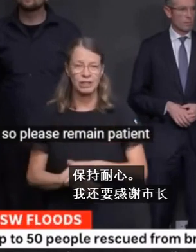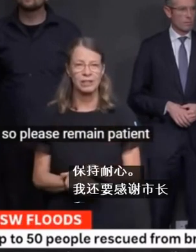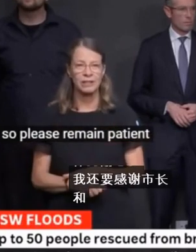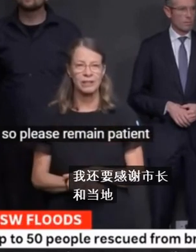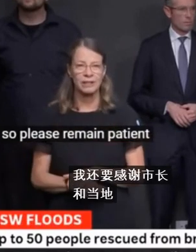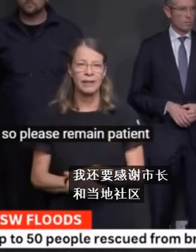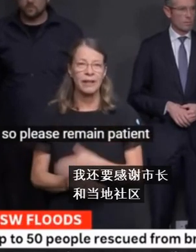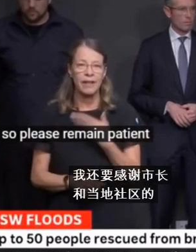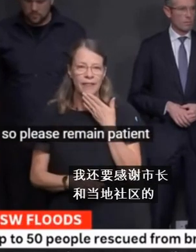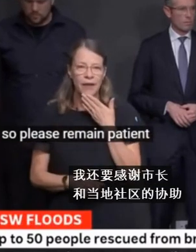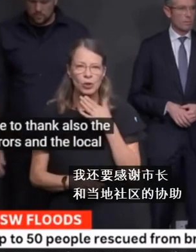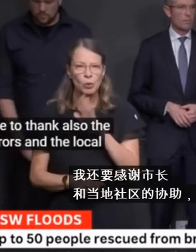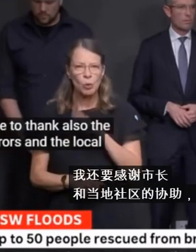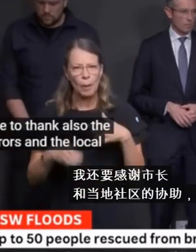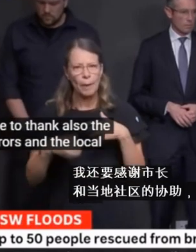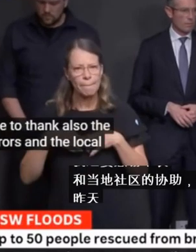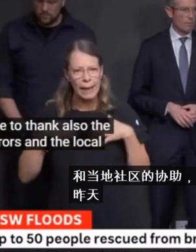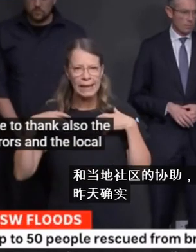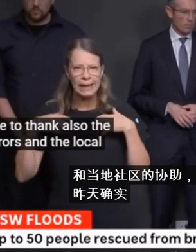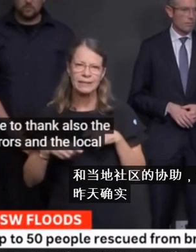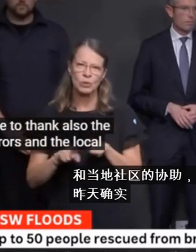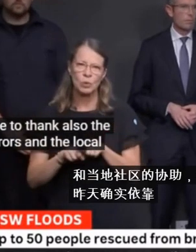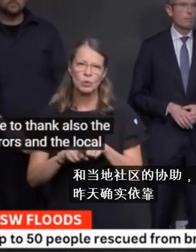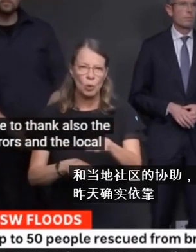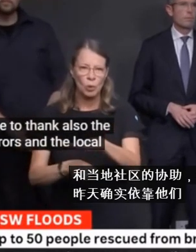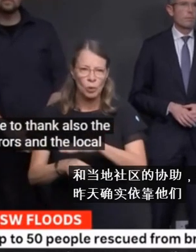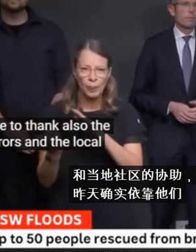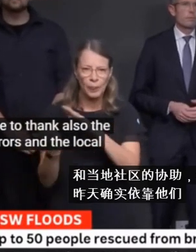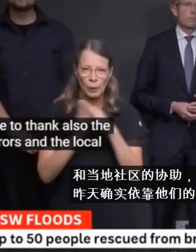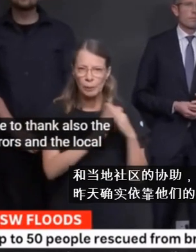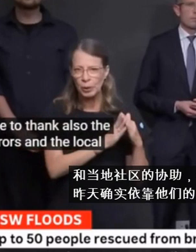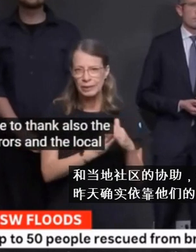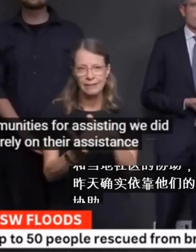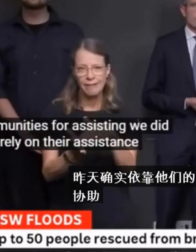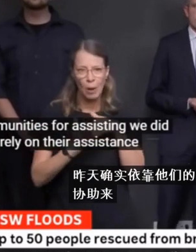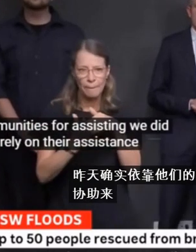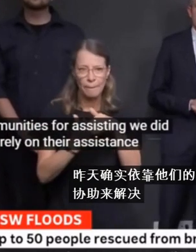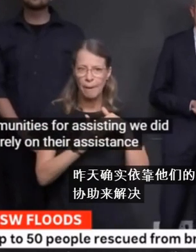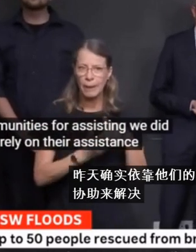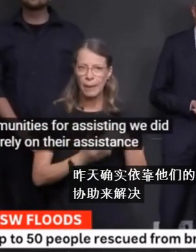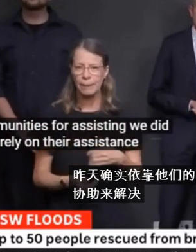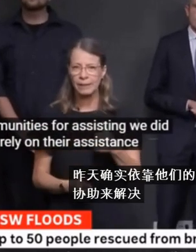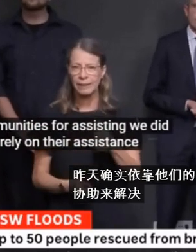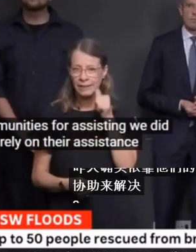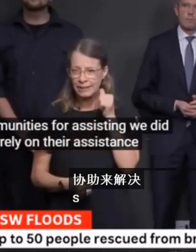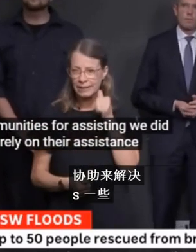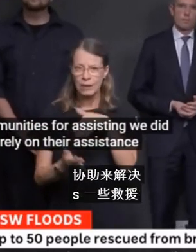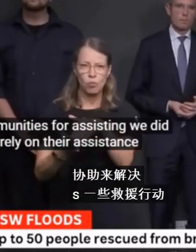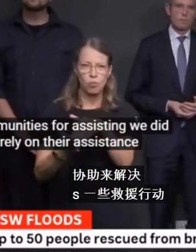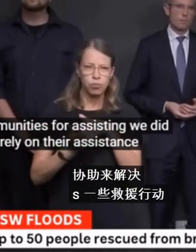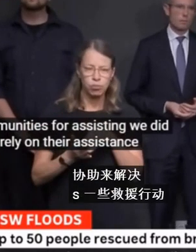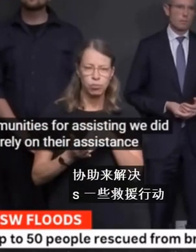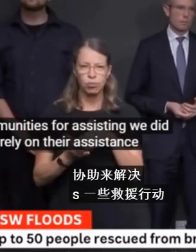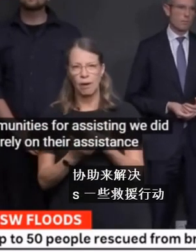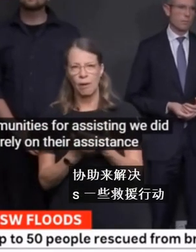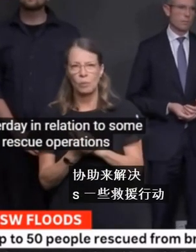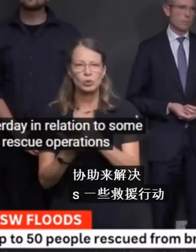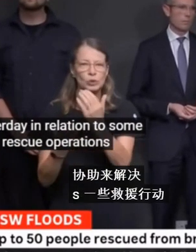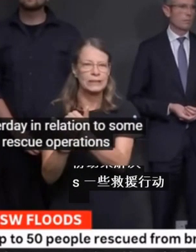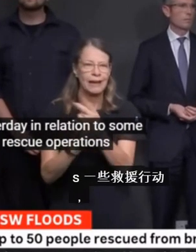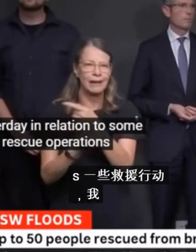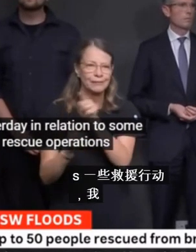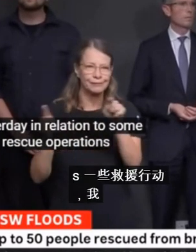the mayors and the local communities for assisting. We did rely on their assistance yesterday in relation to some rescue